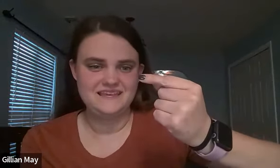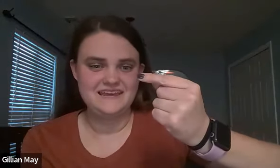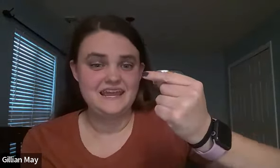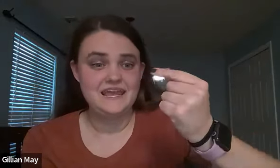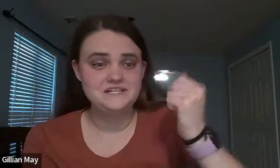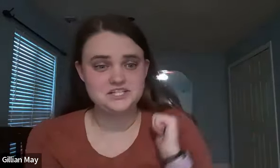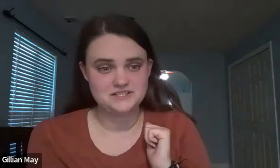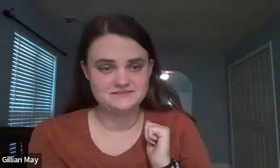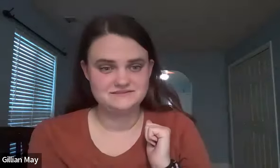Then H.